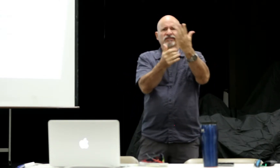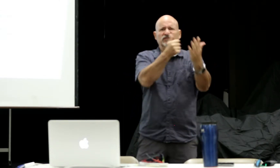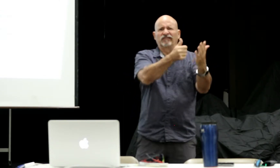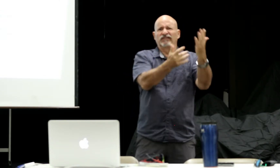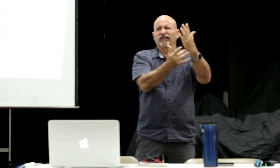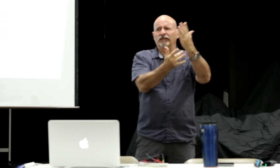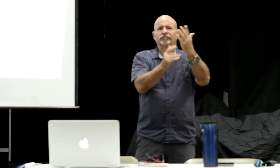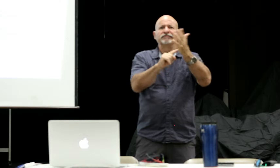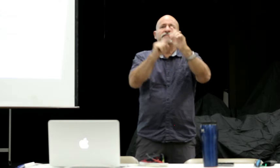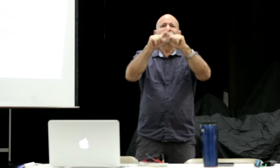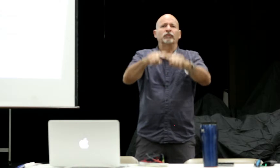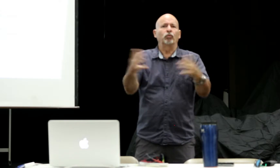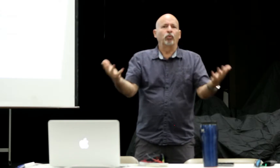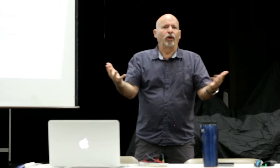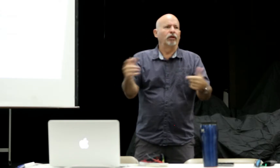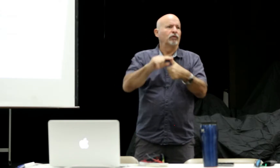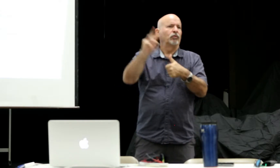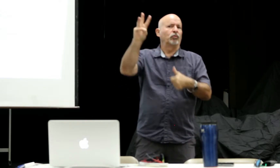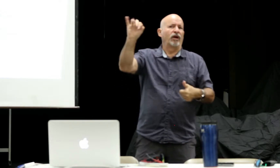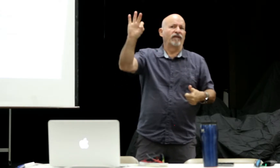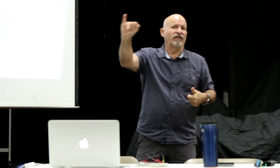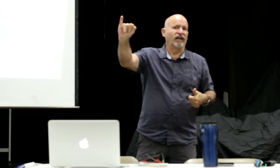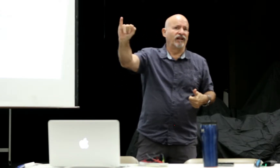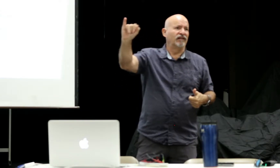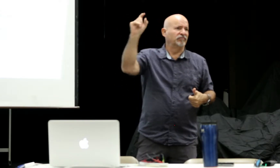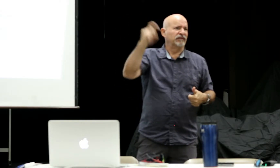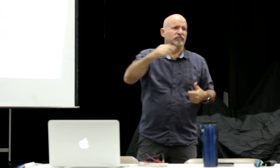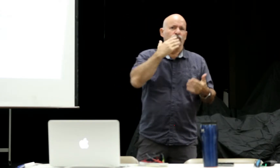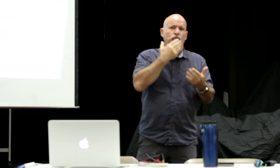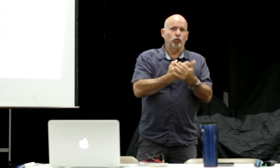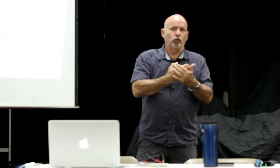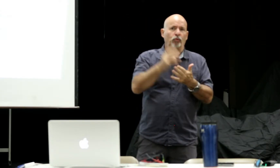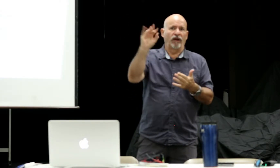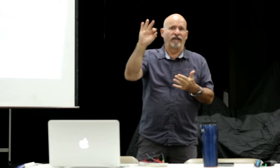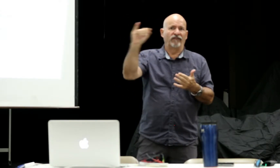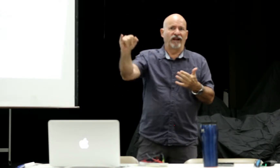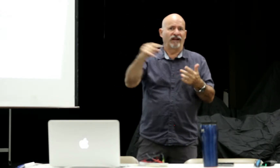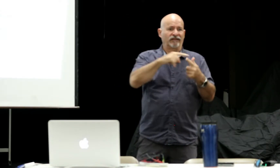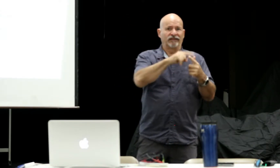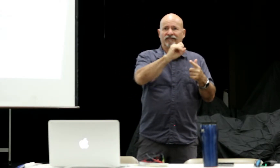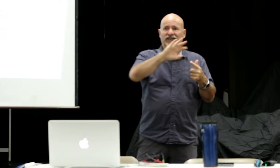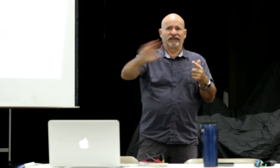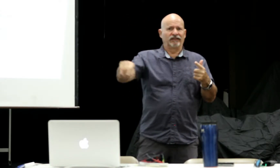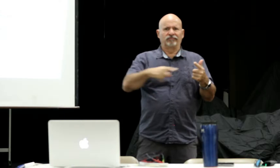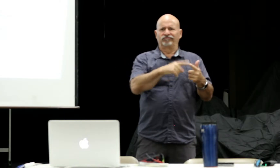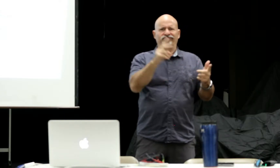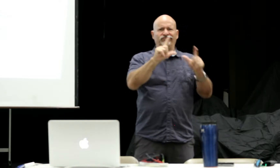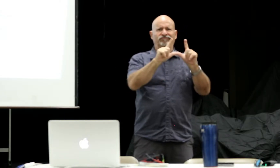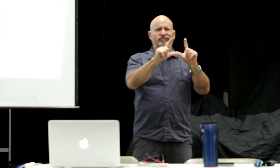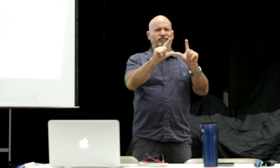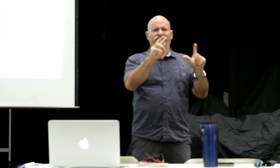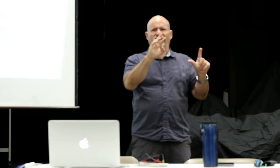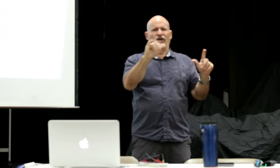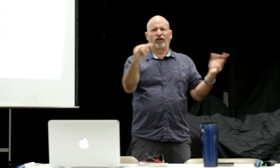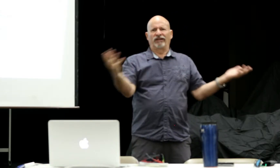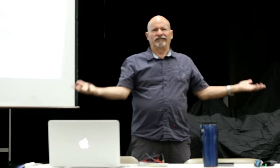technology. It is a piece of technology which is dependent upon good Wi-Fi. If there's the